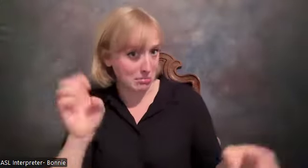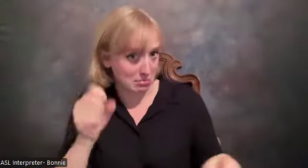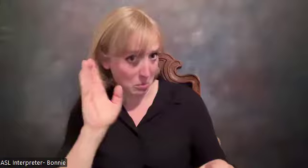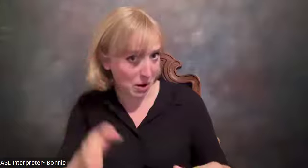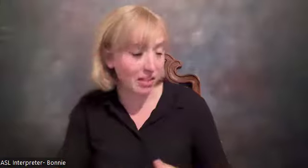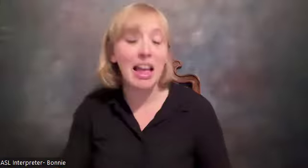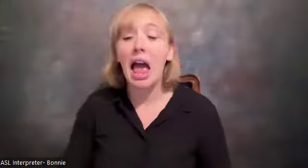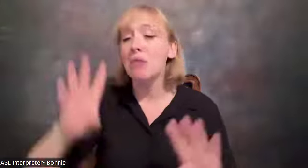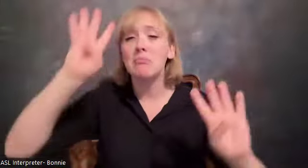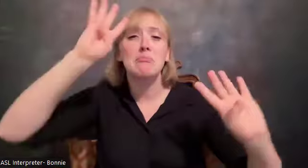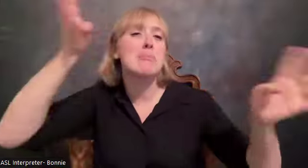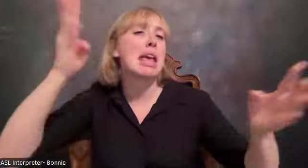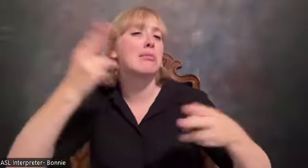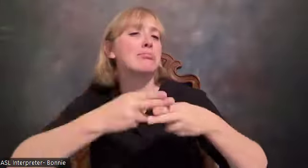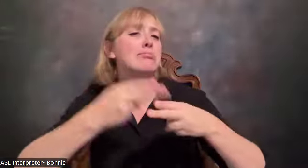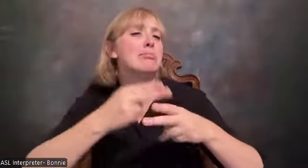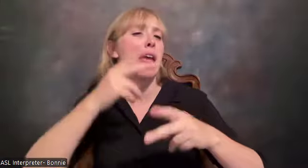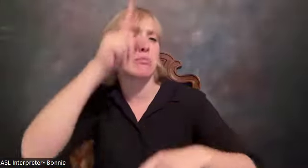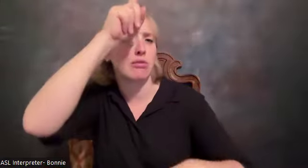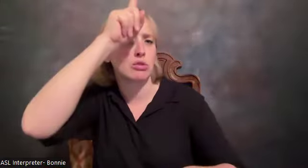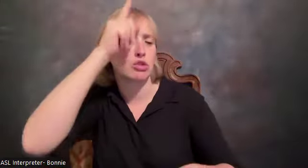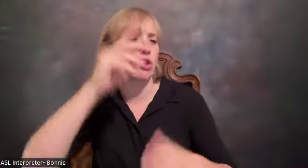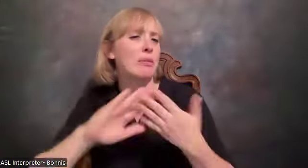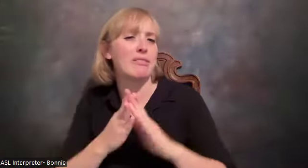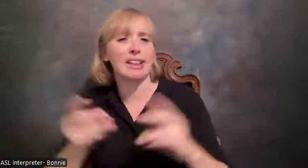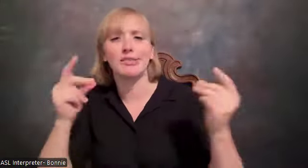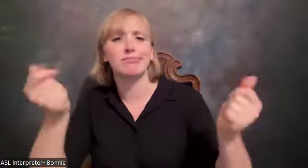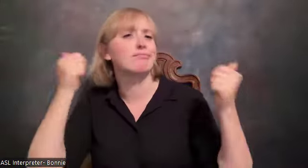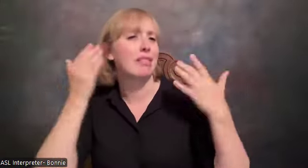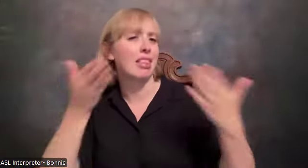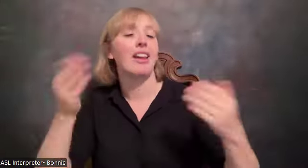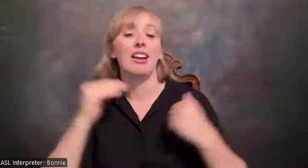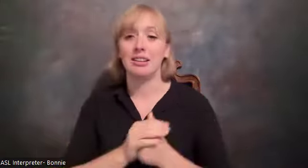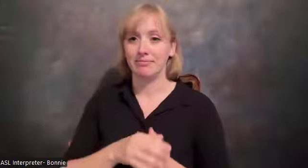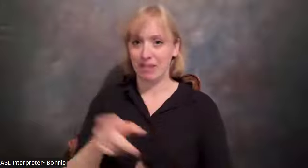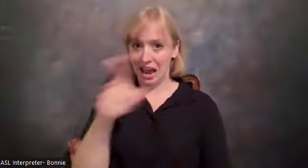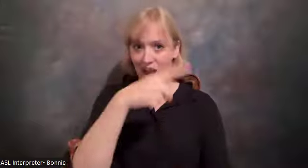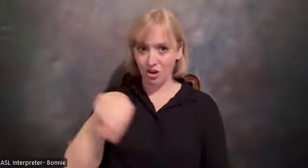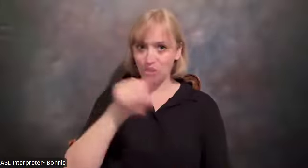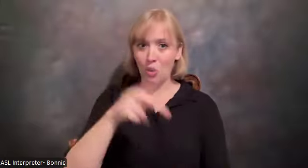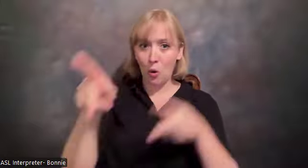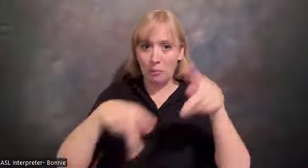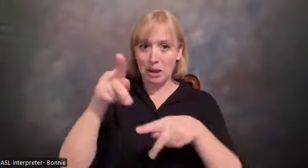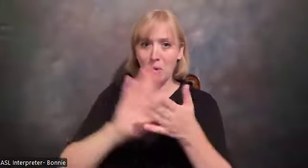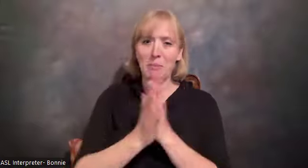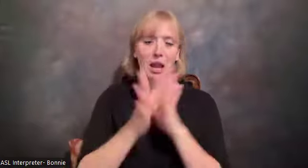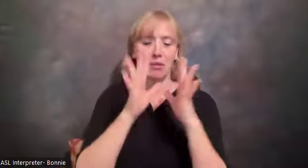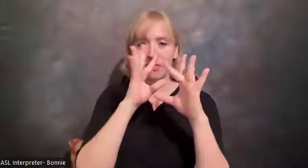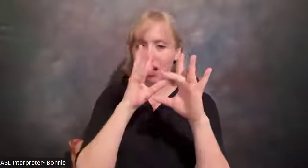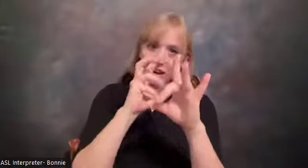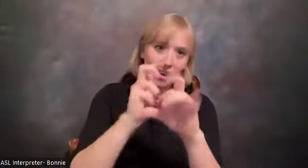make up the name of a German village on the spot. And you become very